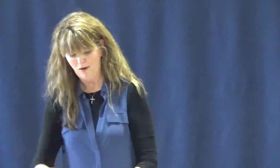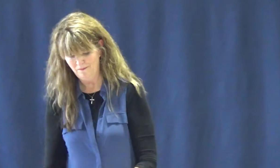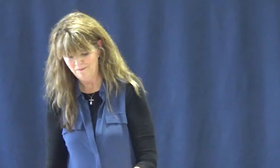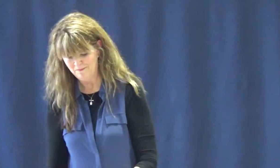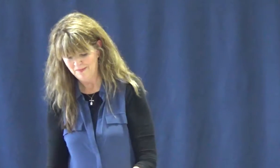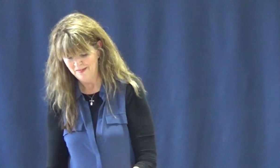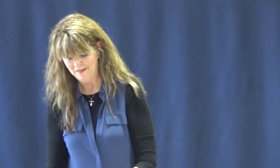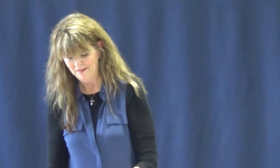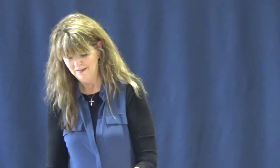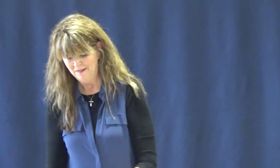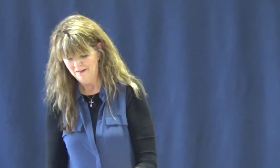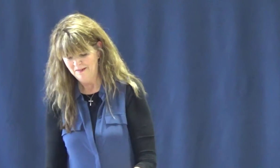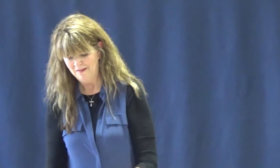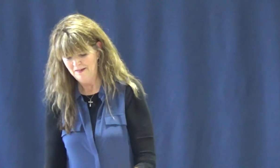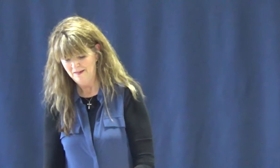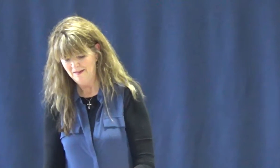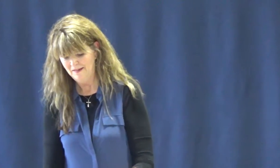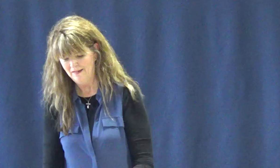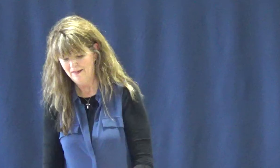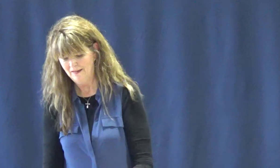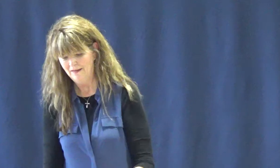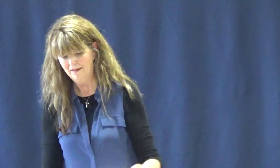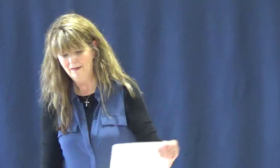And which I'm looking forward to.